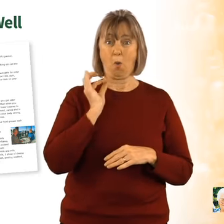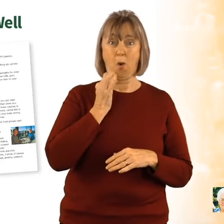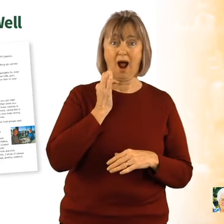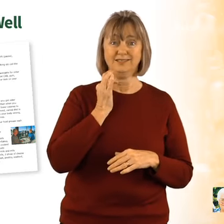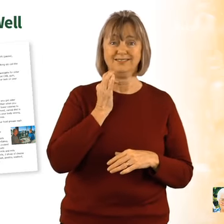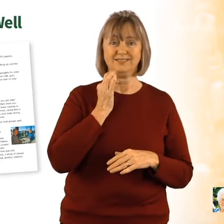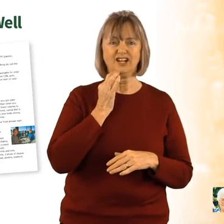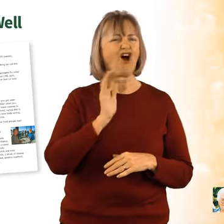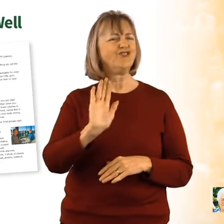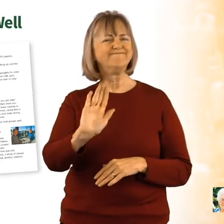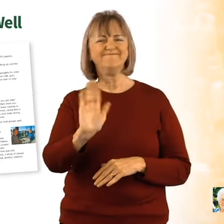such as wholemeal bread,